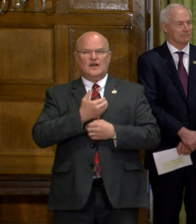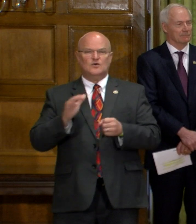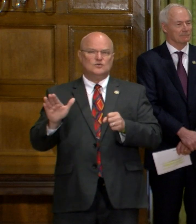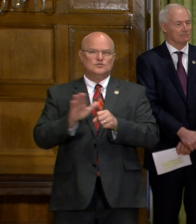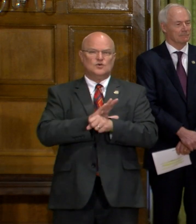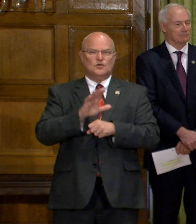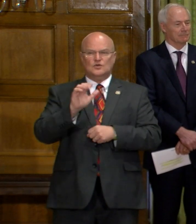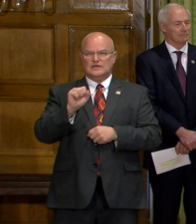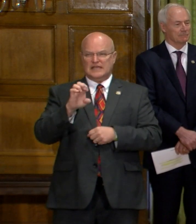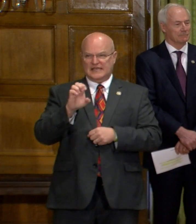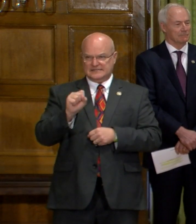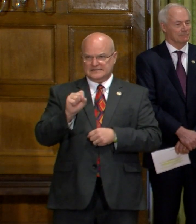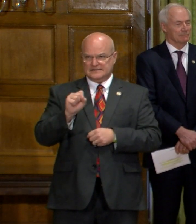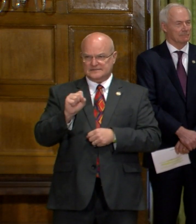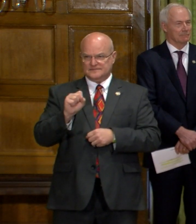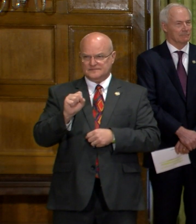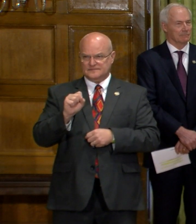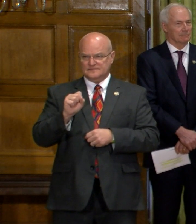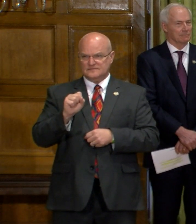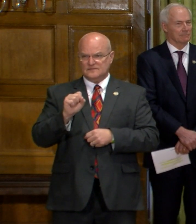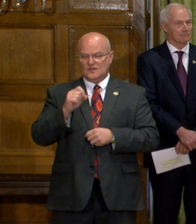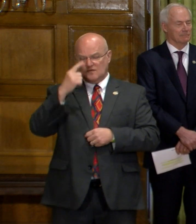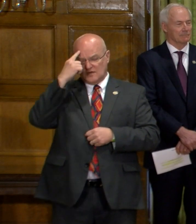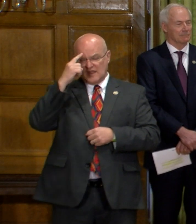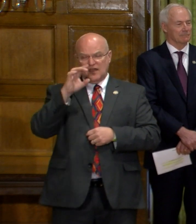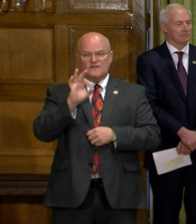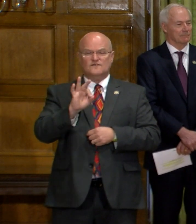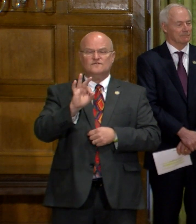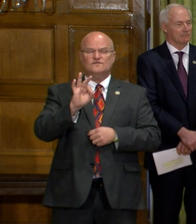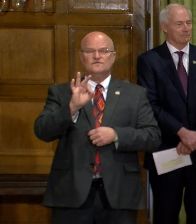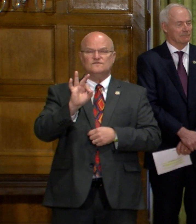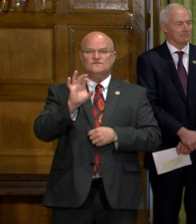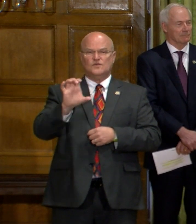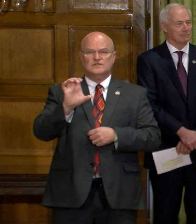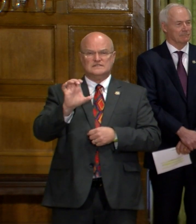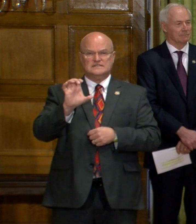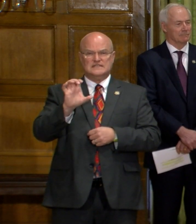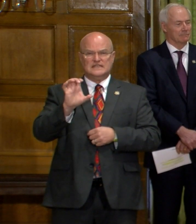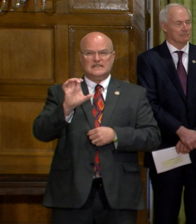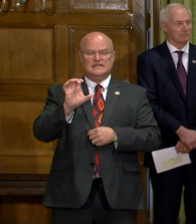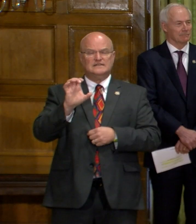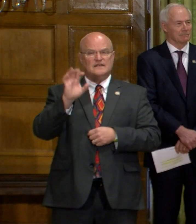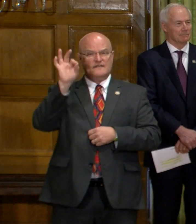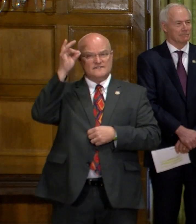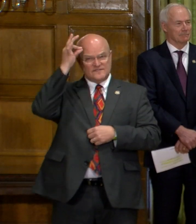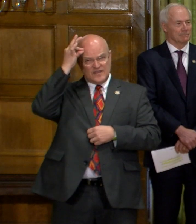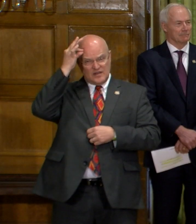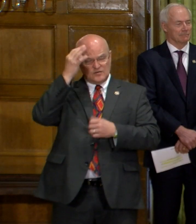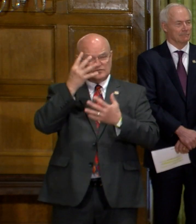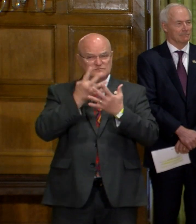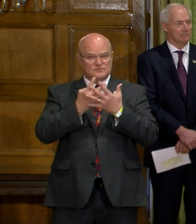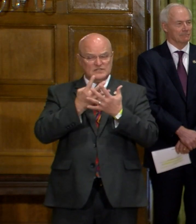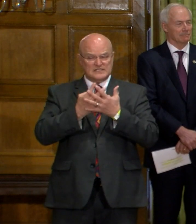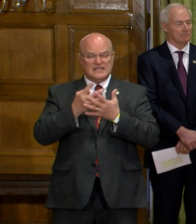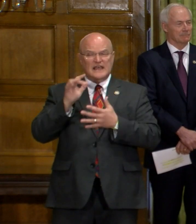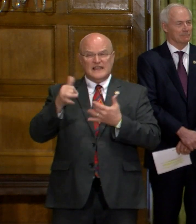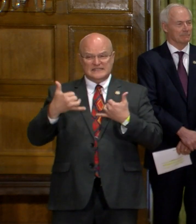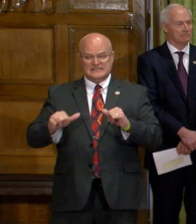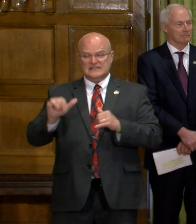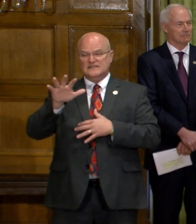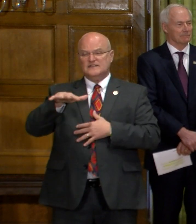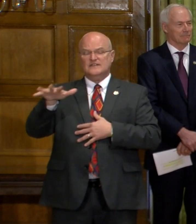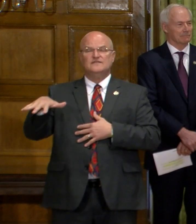cases. For that Forest City Federal Correctional Institution, it's still